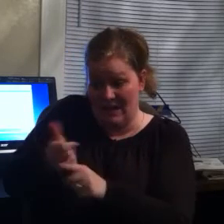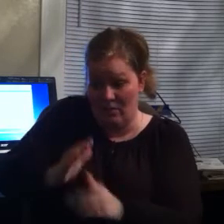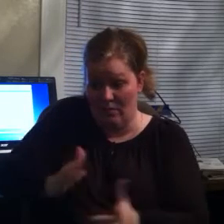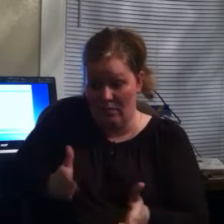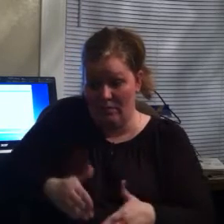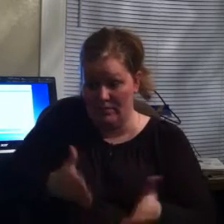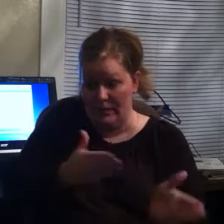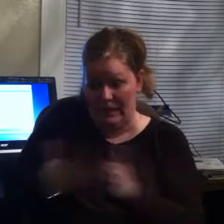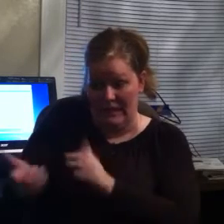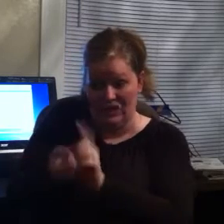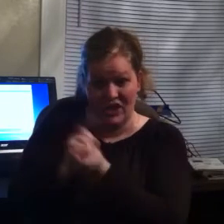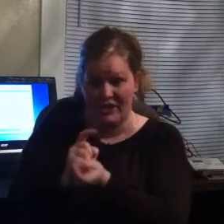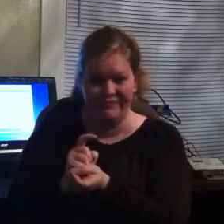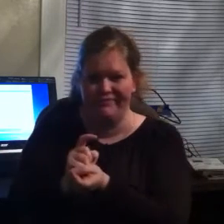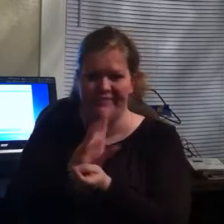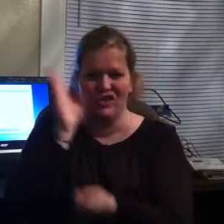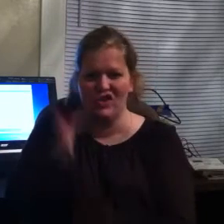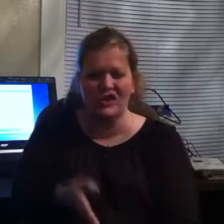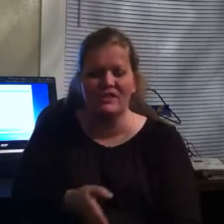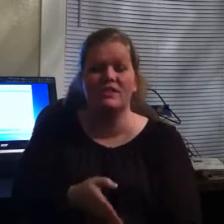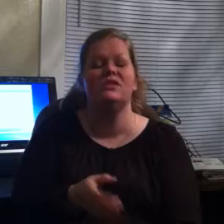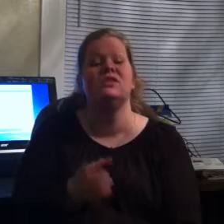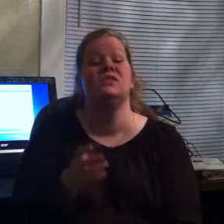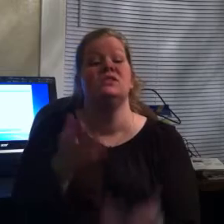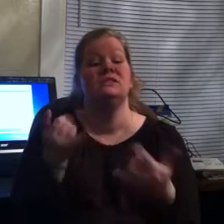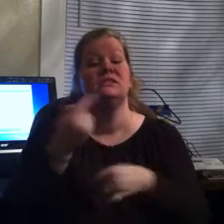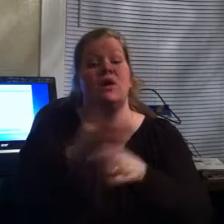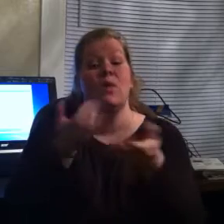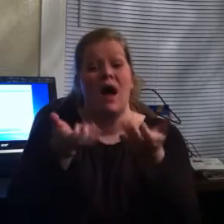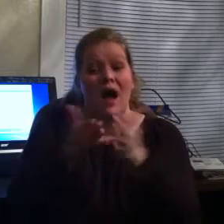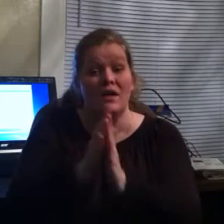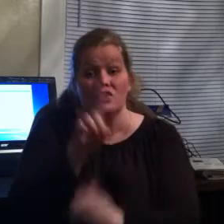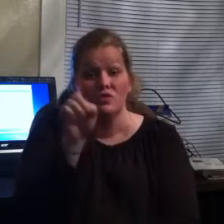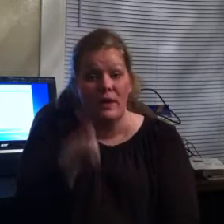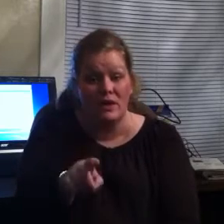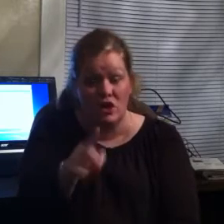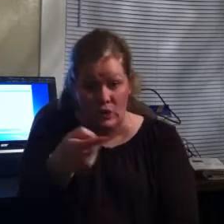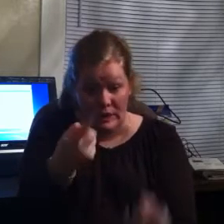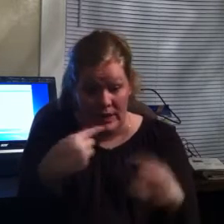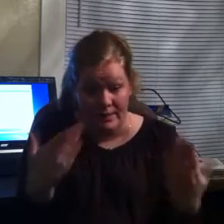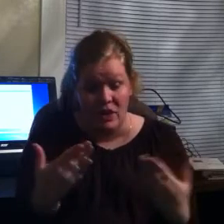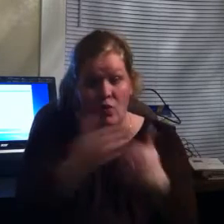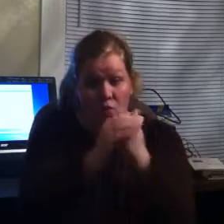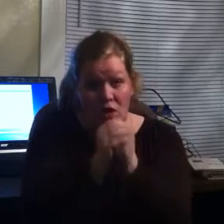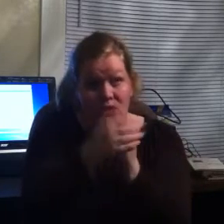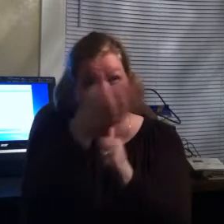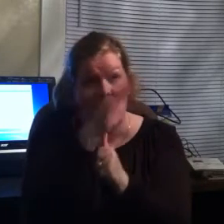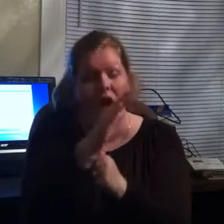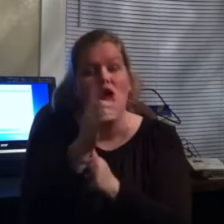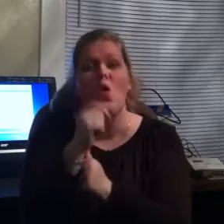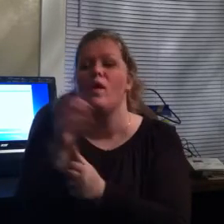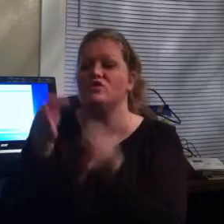you a question. Did you come here today to worship God, or did you come here today to find fault?